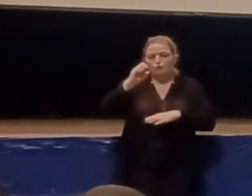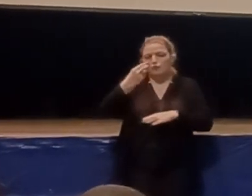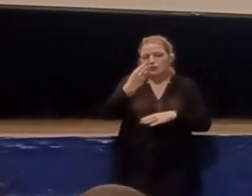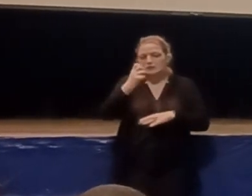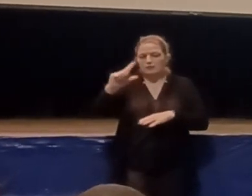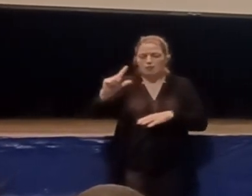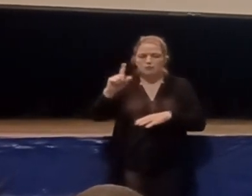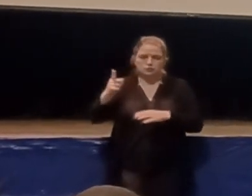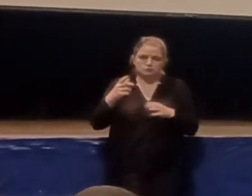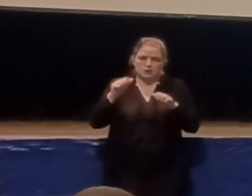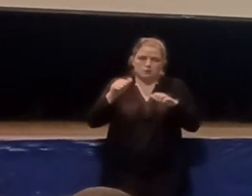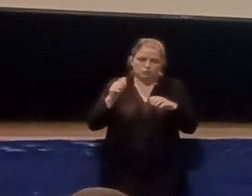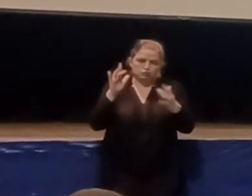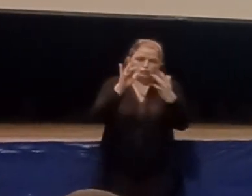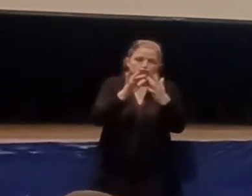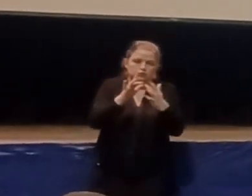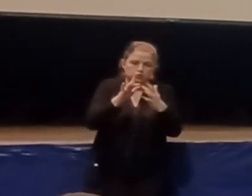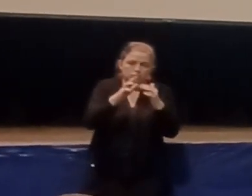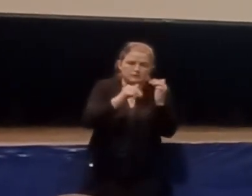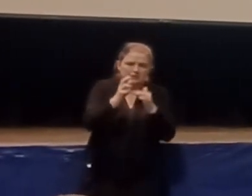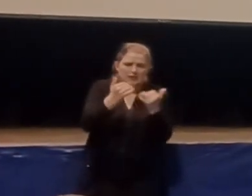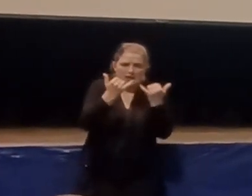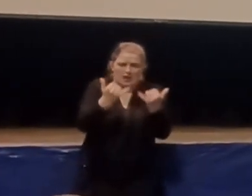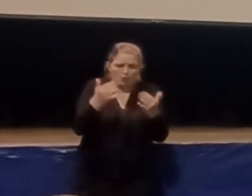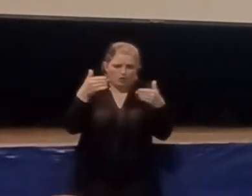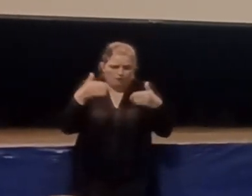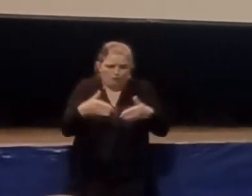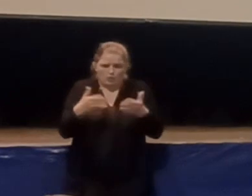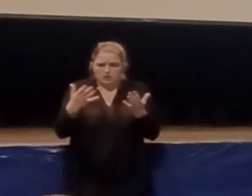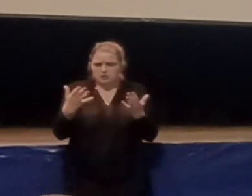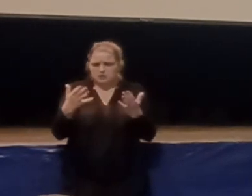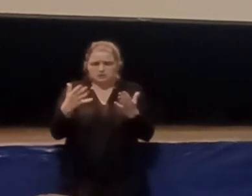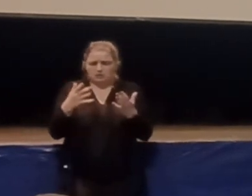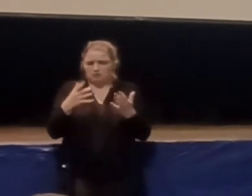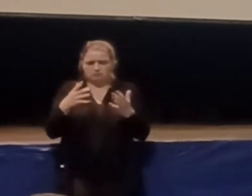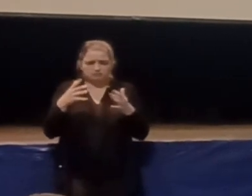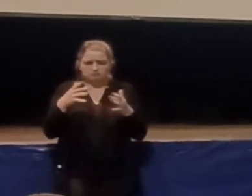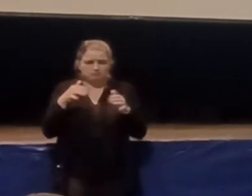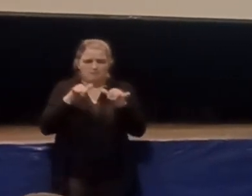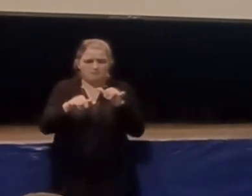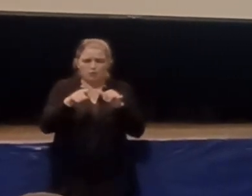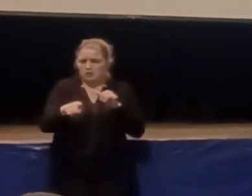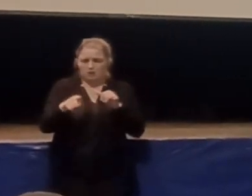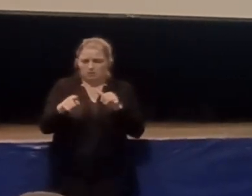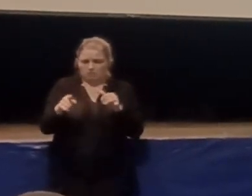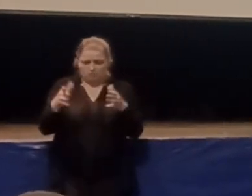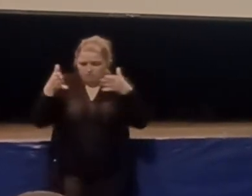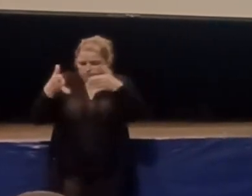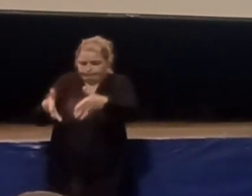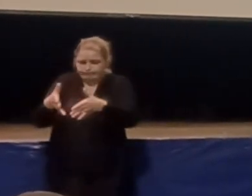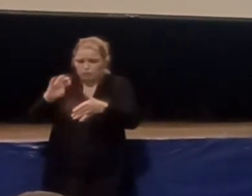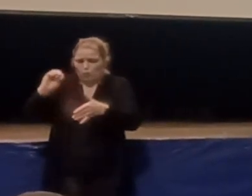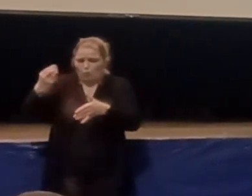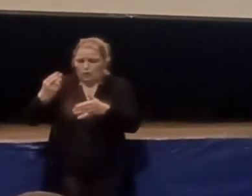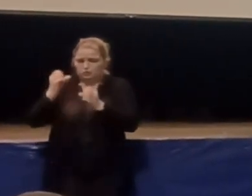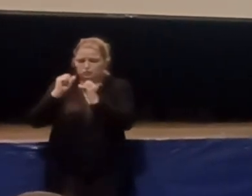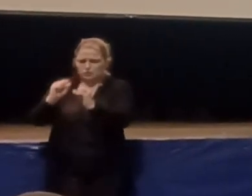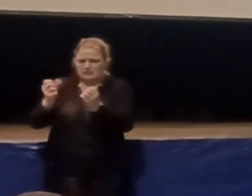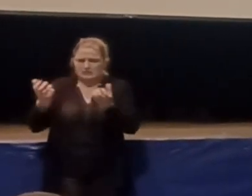to the facility. And now we're going to focus permanently all those buses onto Washington Street